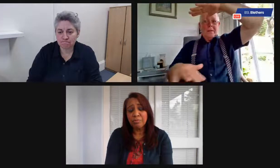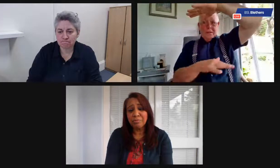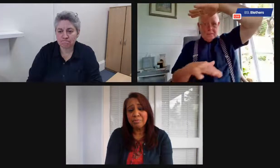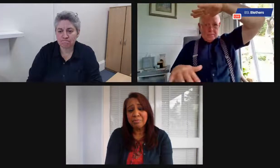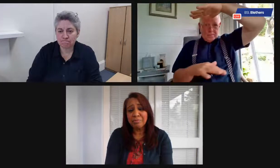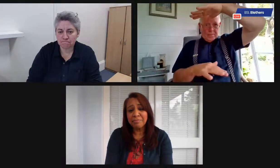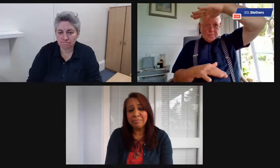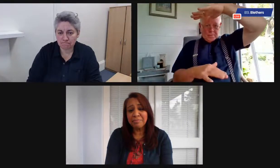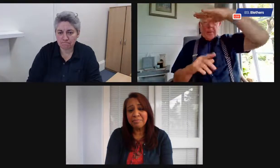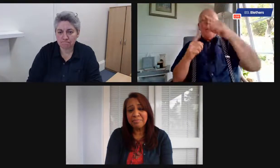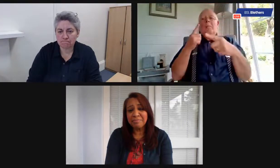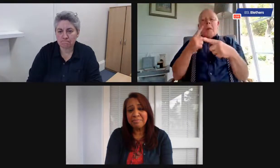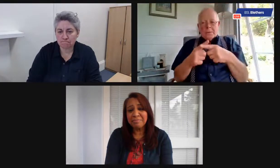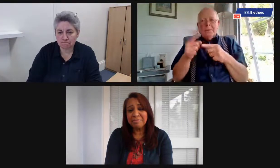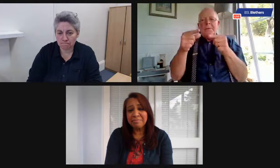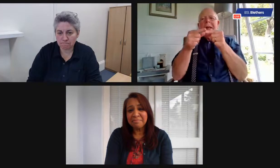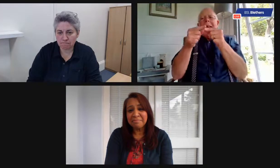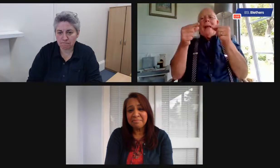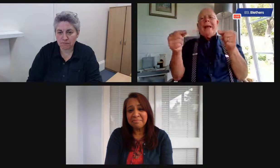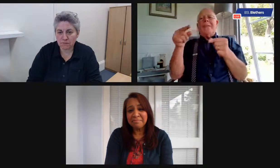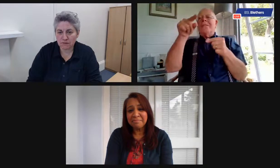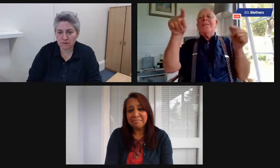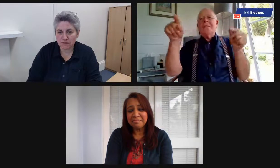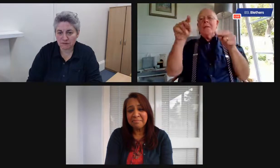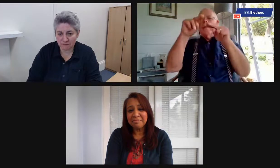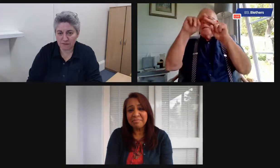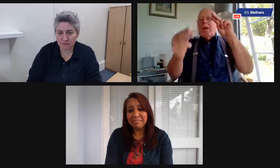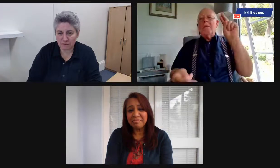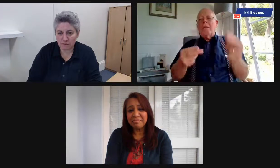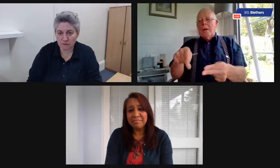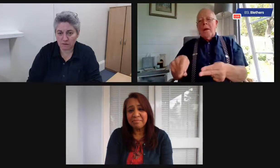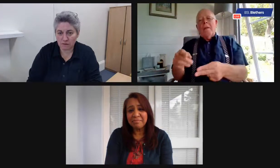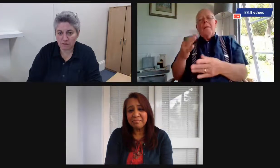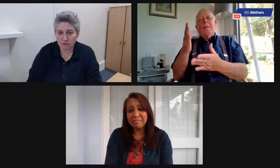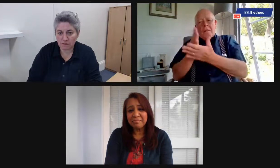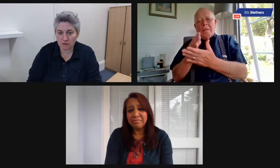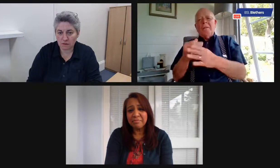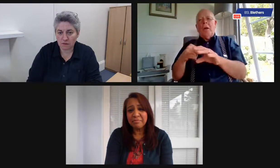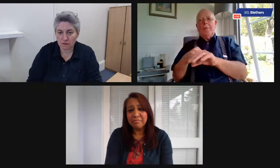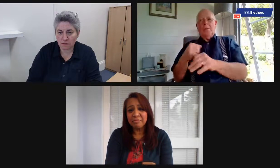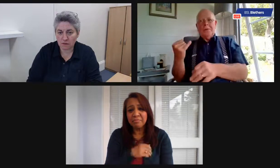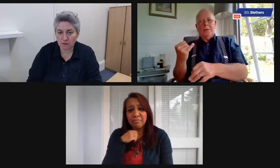They reproduce very easily. They don't have to have much kind of soil